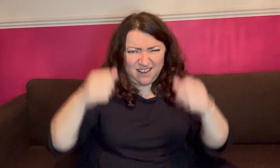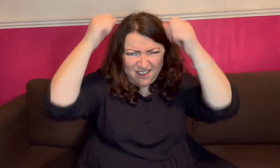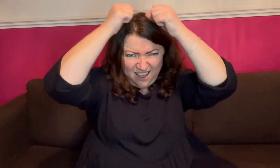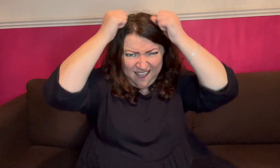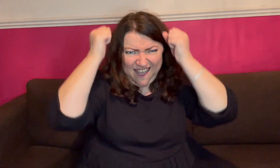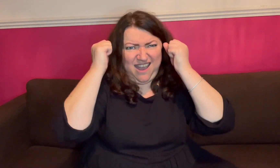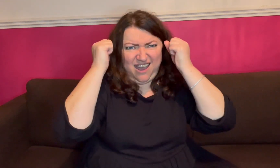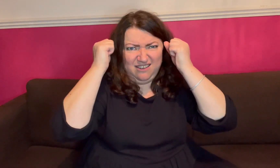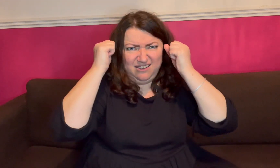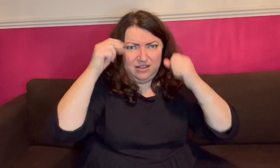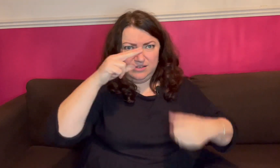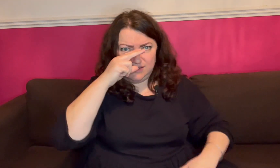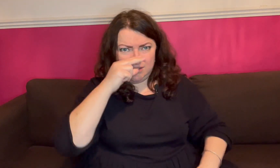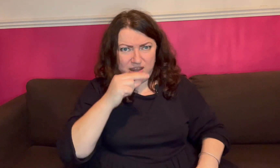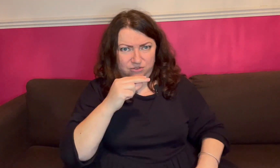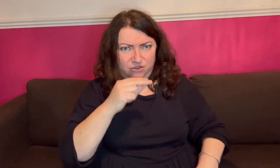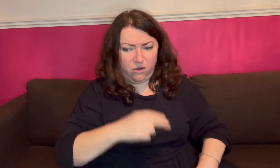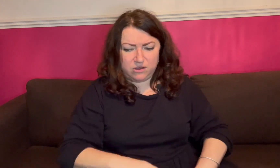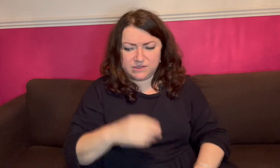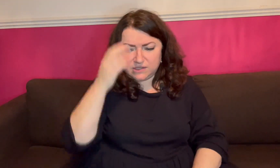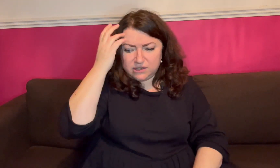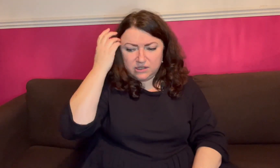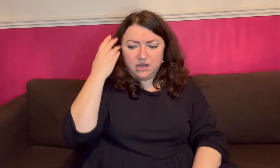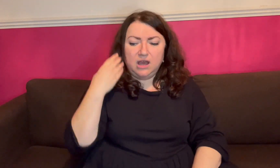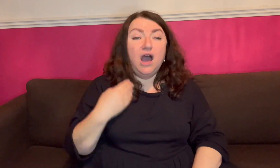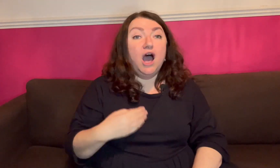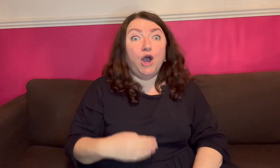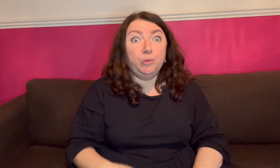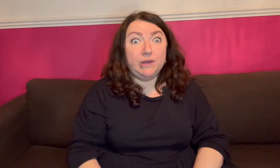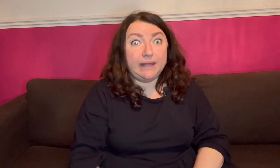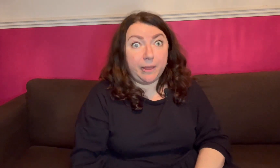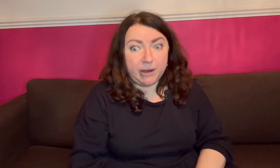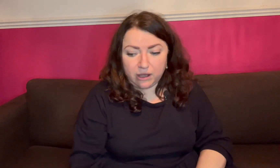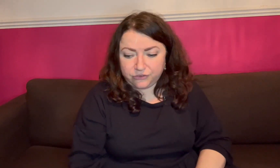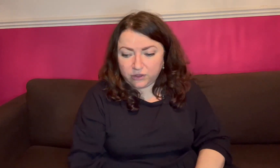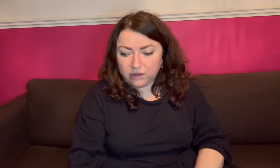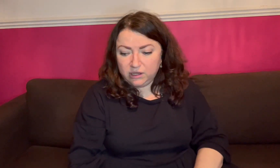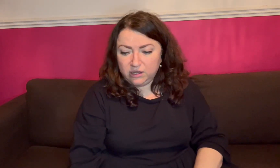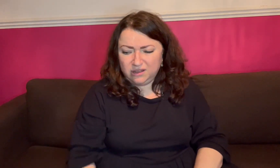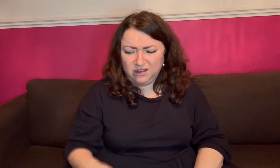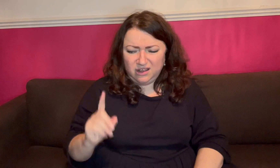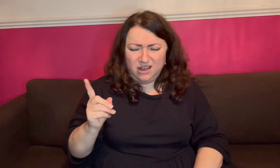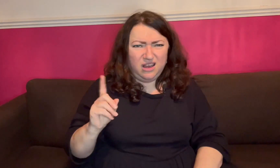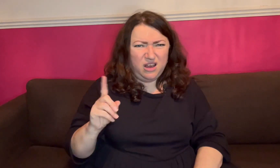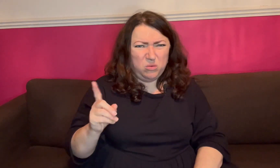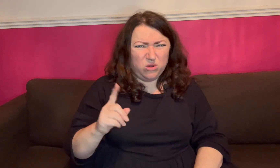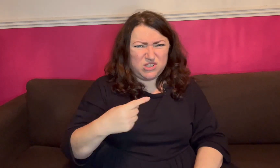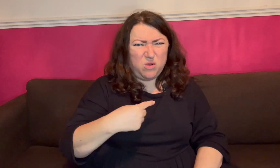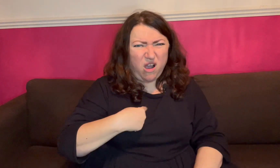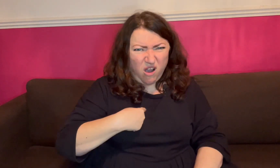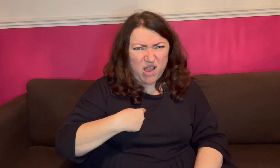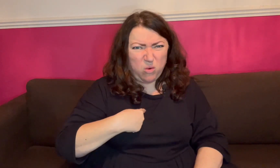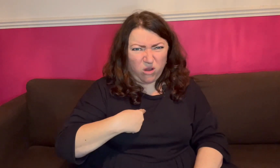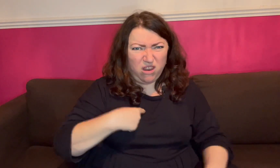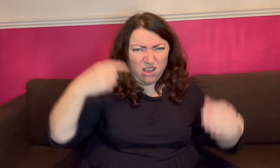"A hat?" sneered Fox, opening the parcel. "What do I want